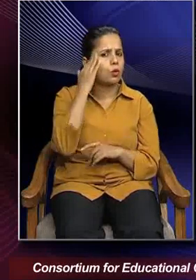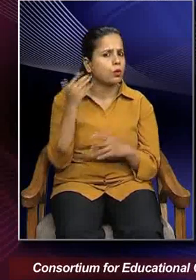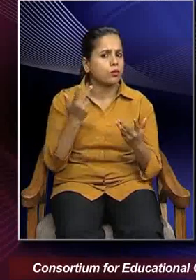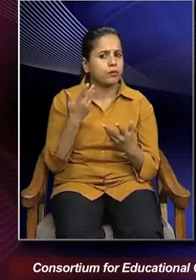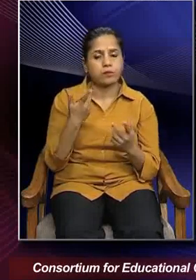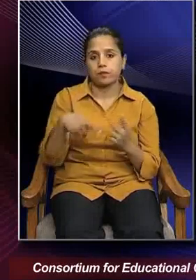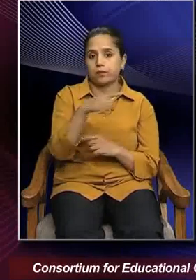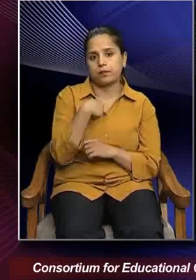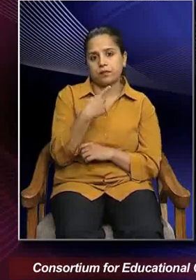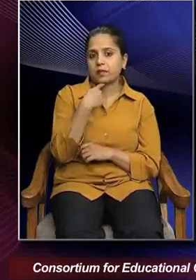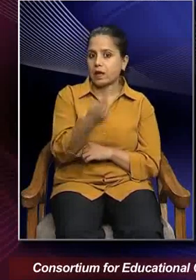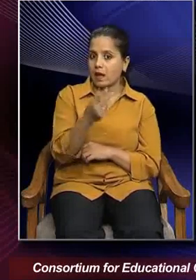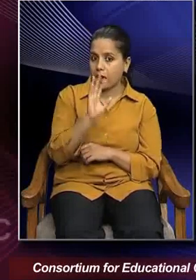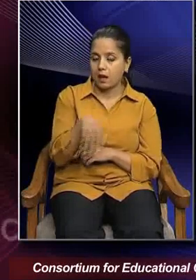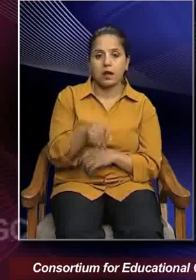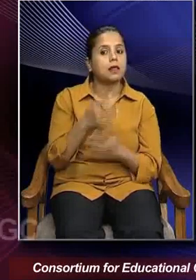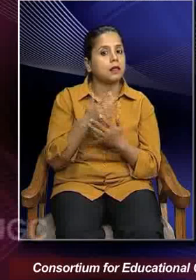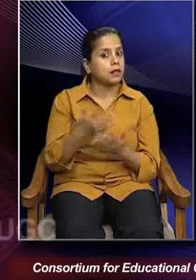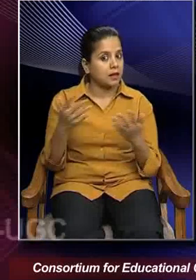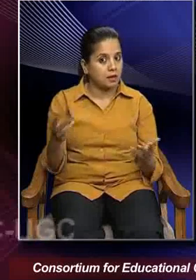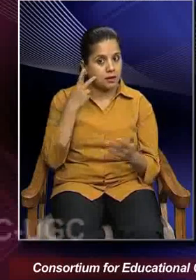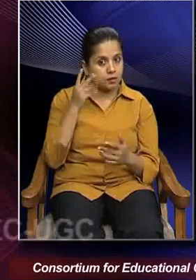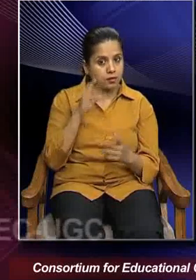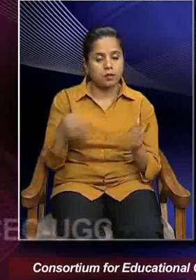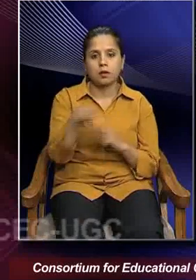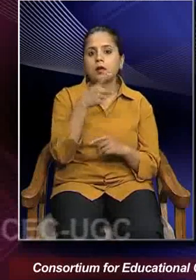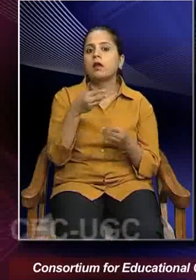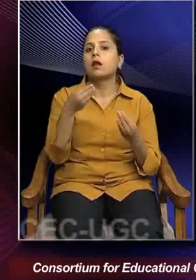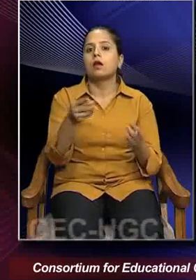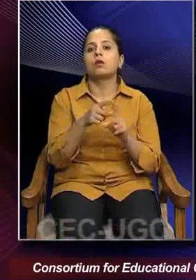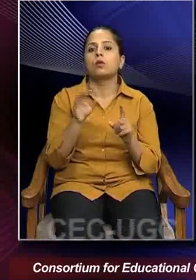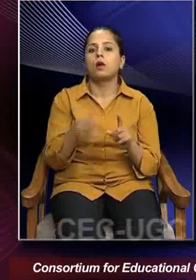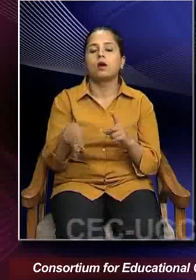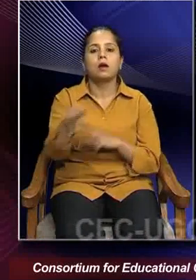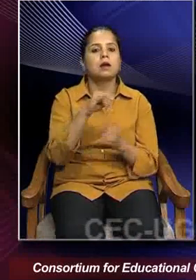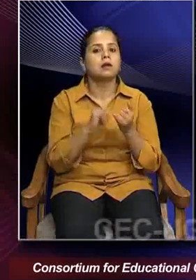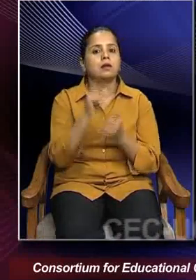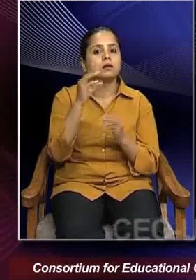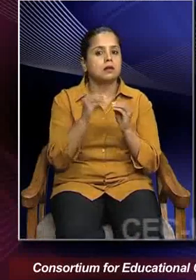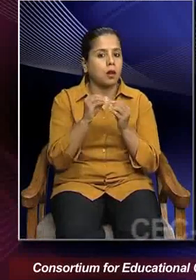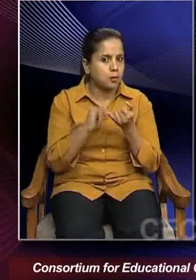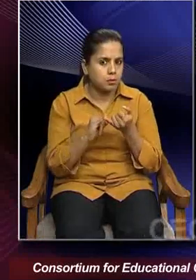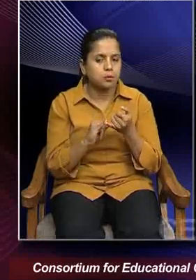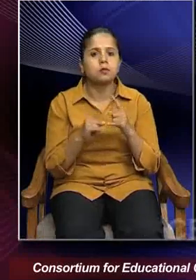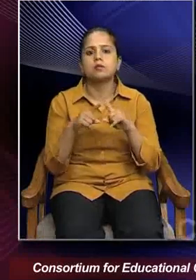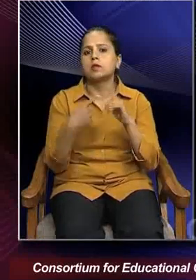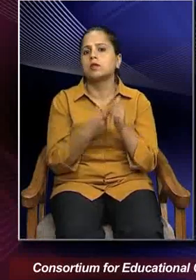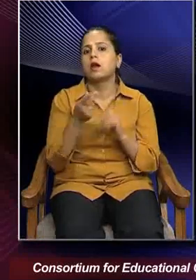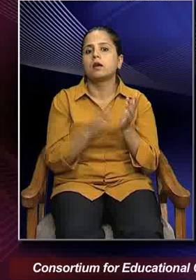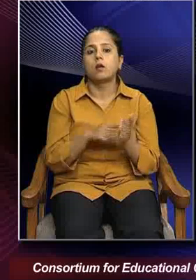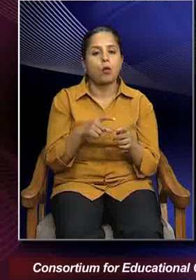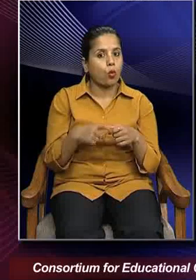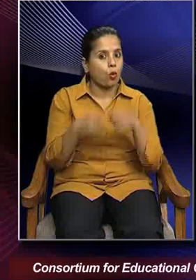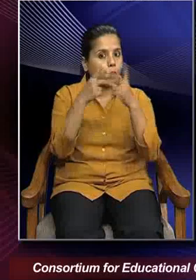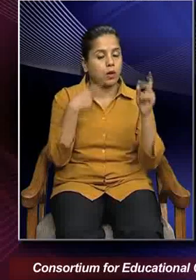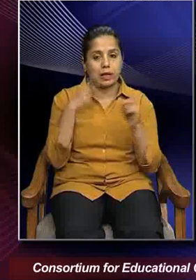are saying that substance, it serves as a substratum for qualities, we have to be